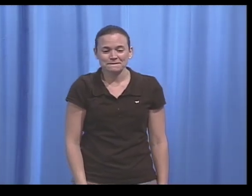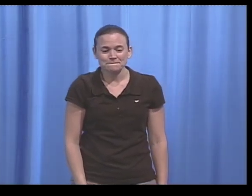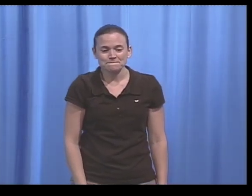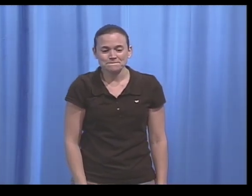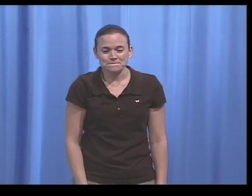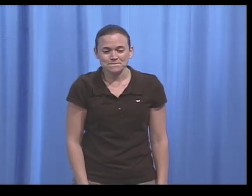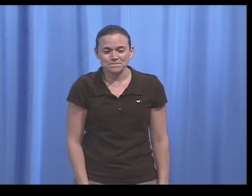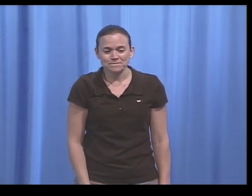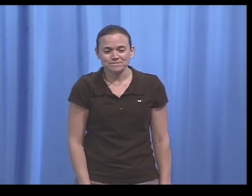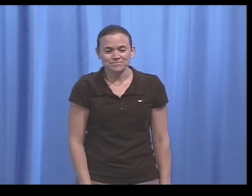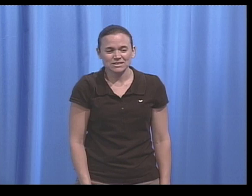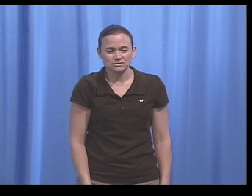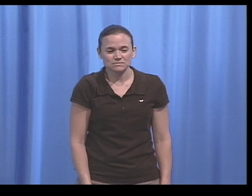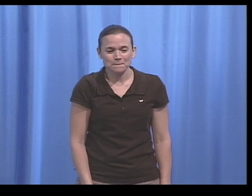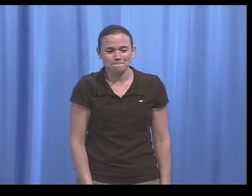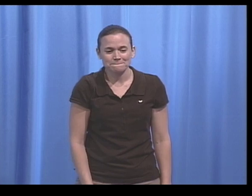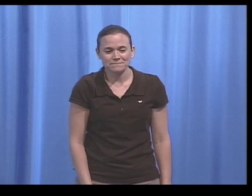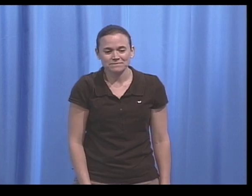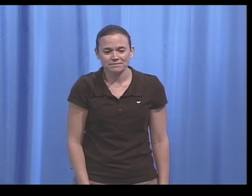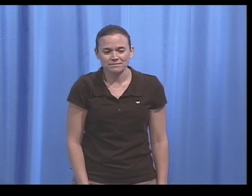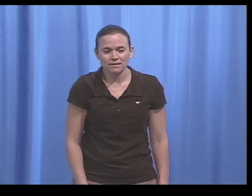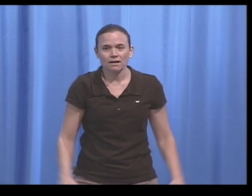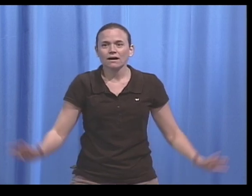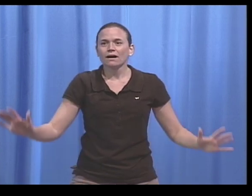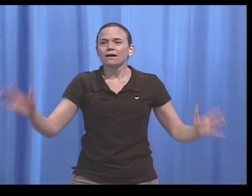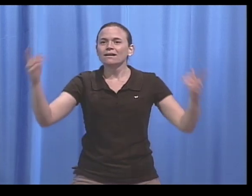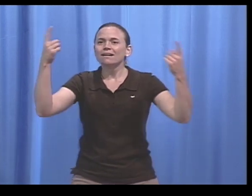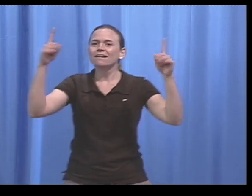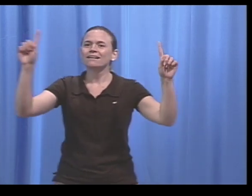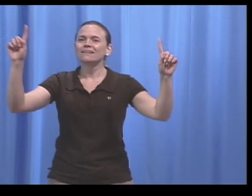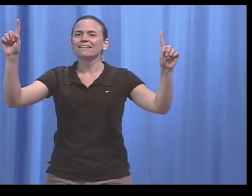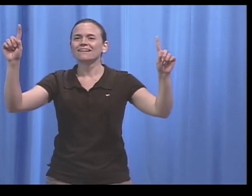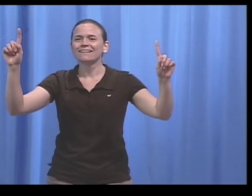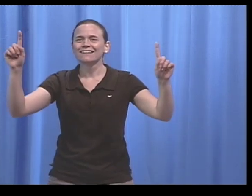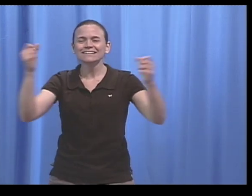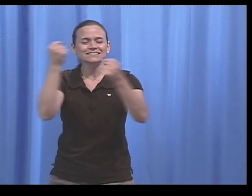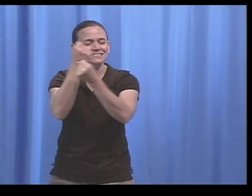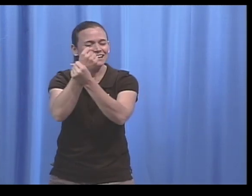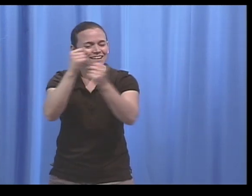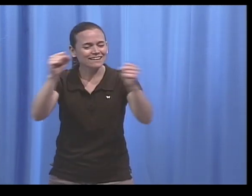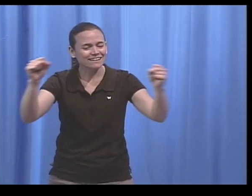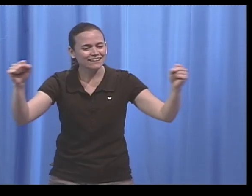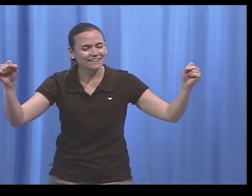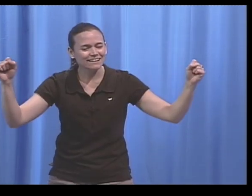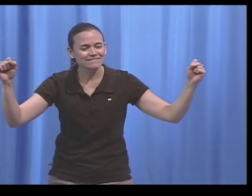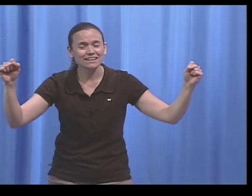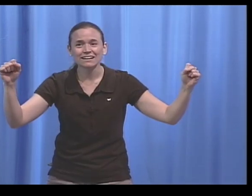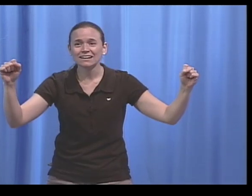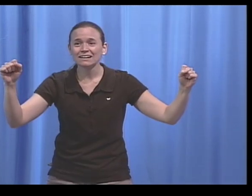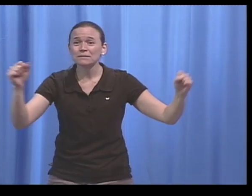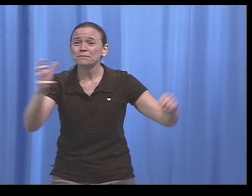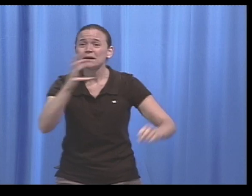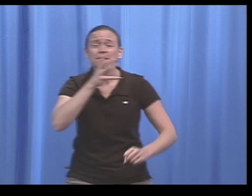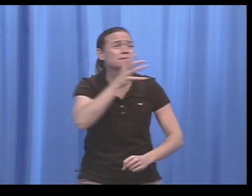fell all the way to the ground. Safe last," cried